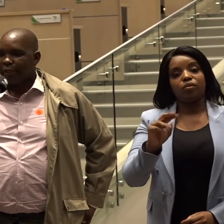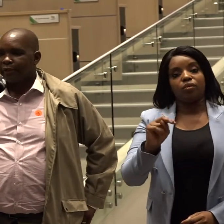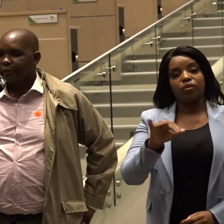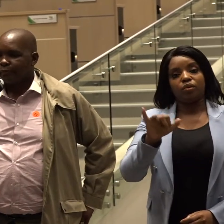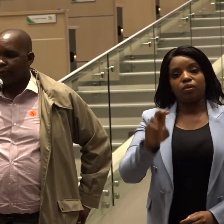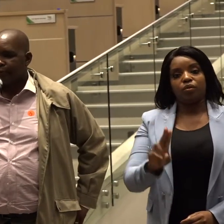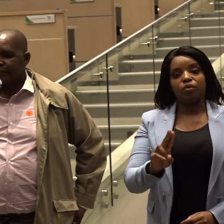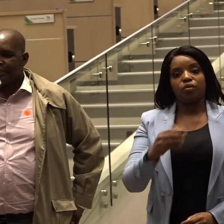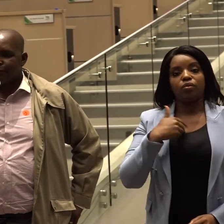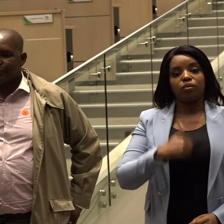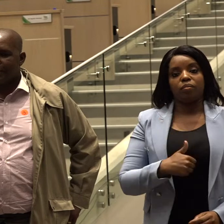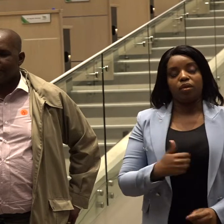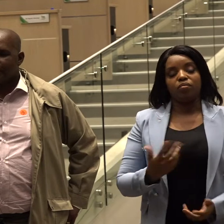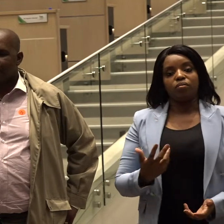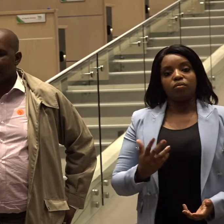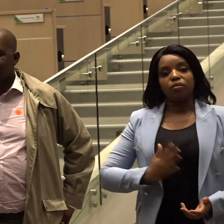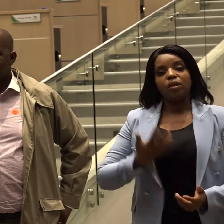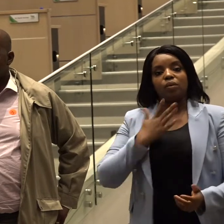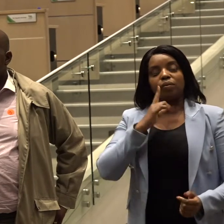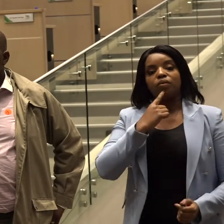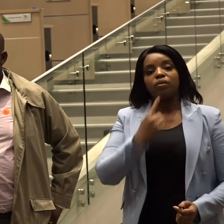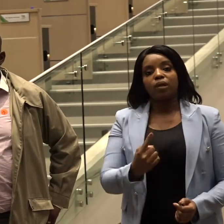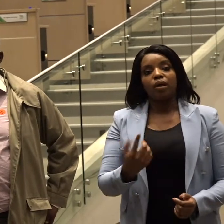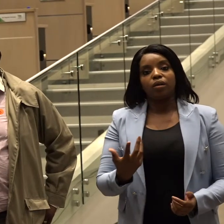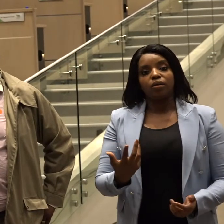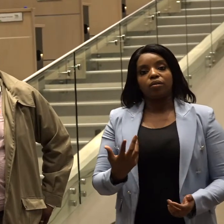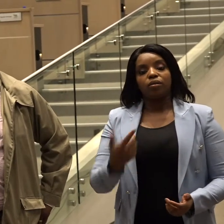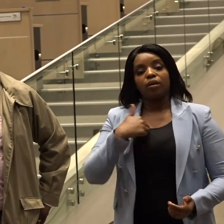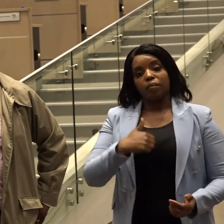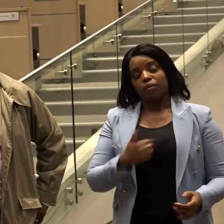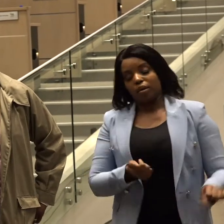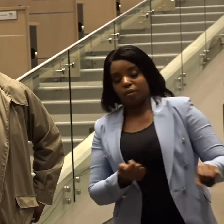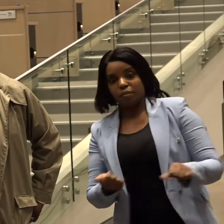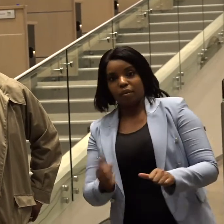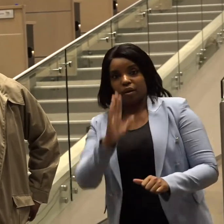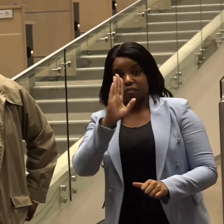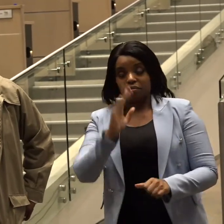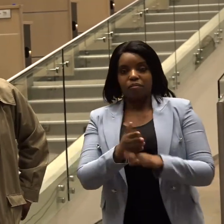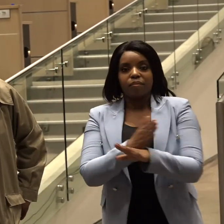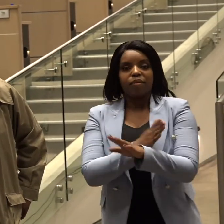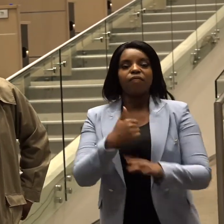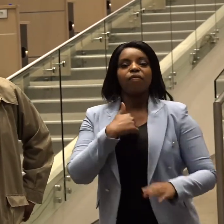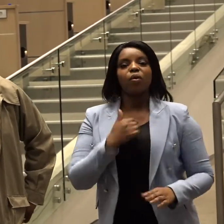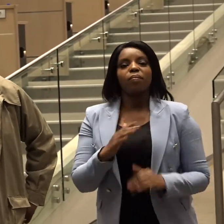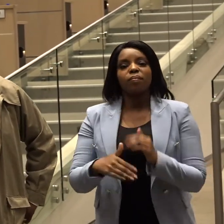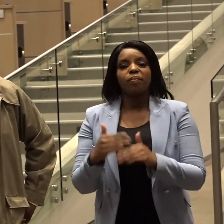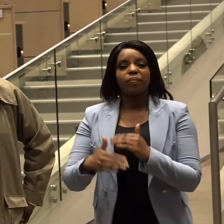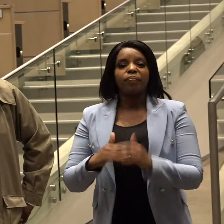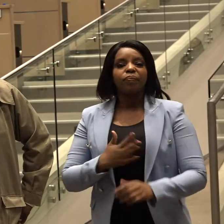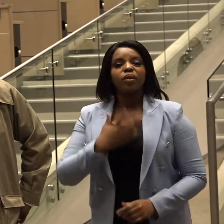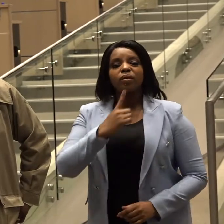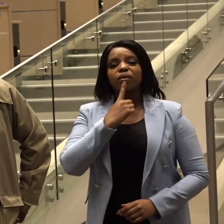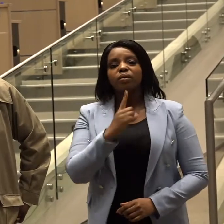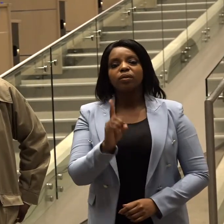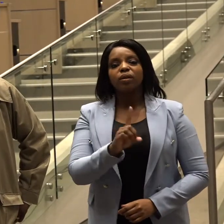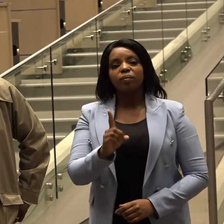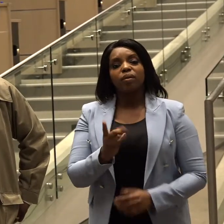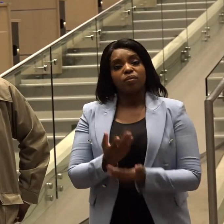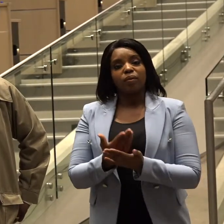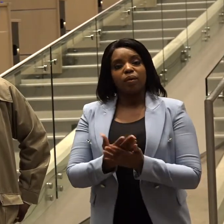coming back because there's some stage I thought that to you you won't be able to to use a railway anymore